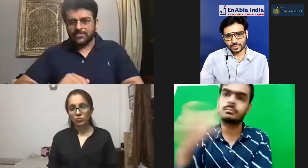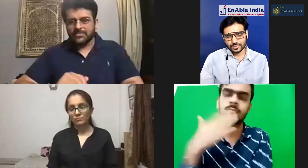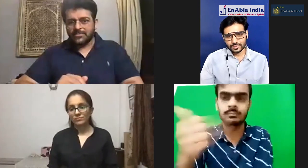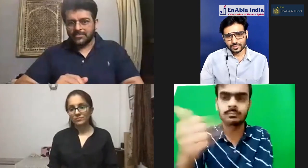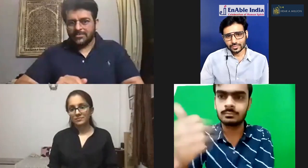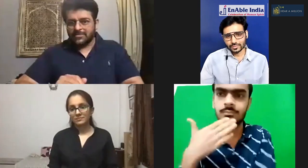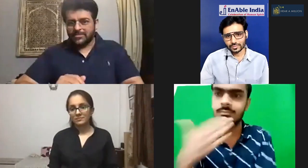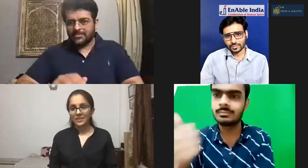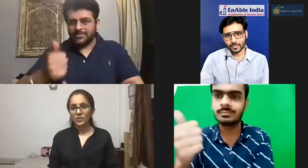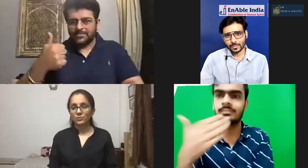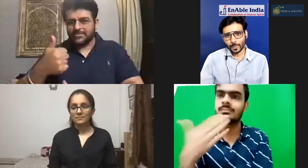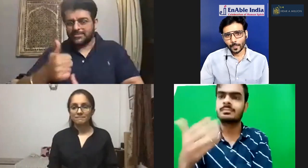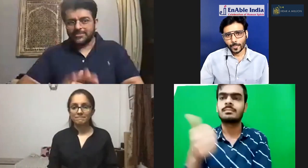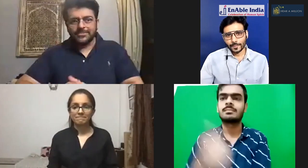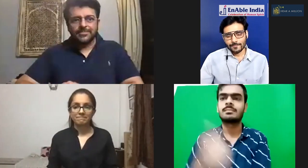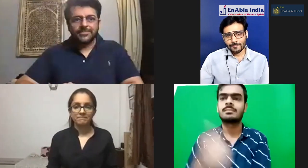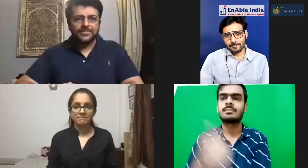Thank you. Thank you.